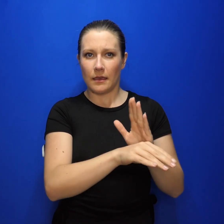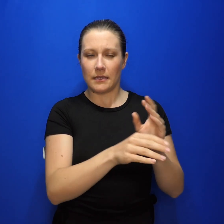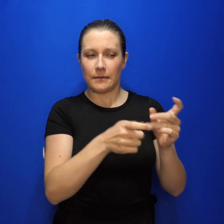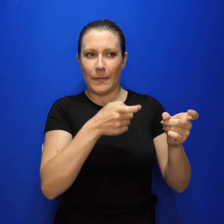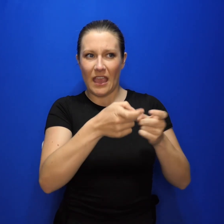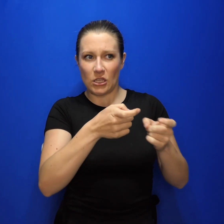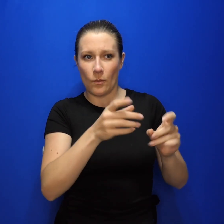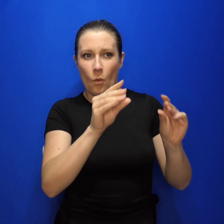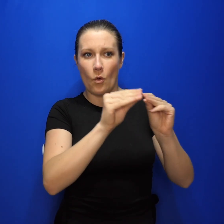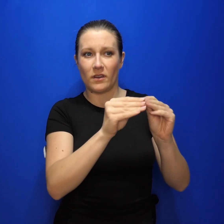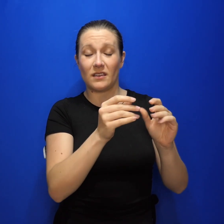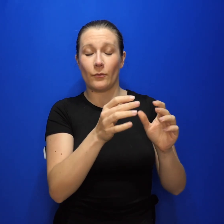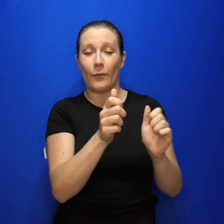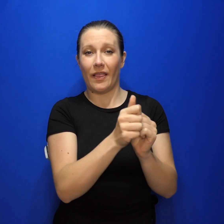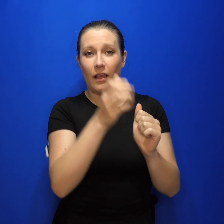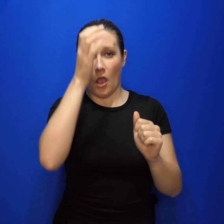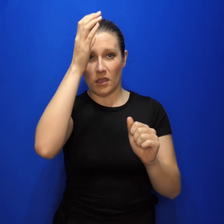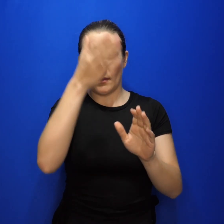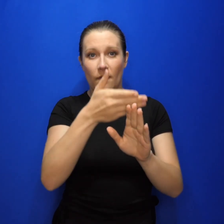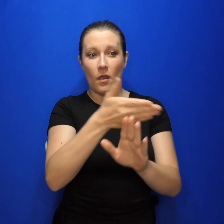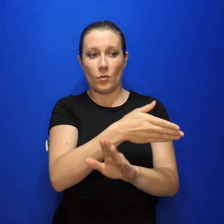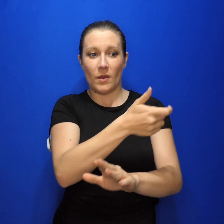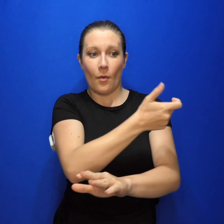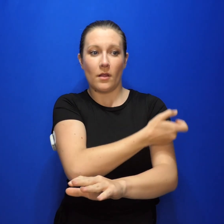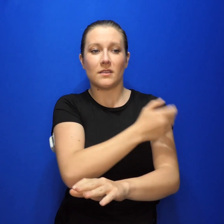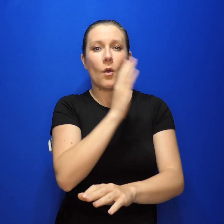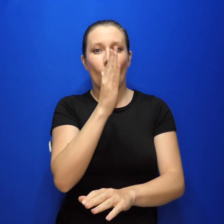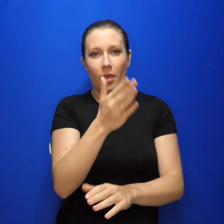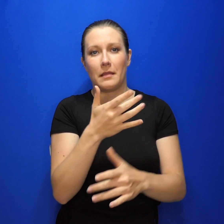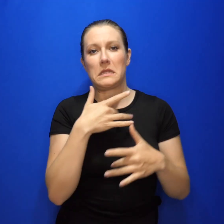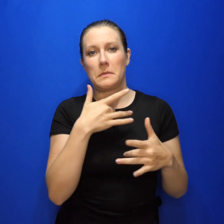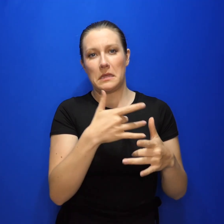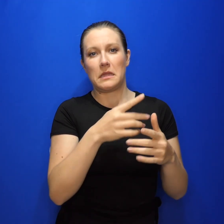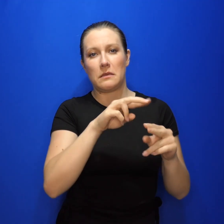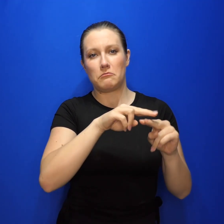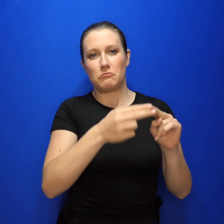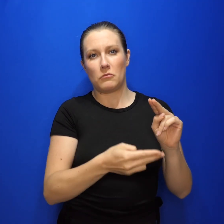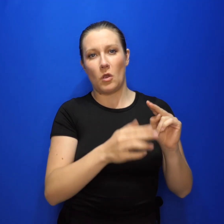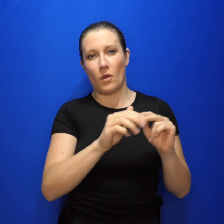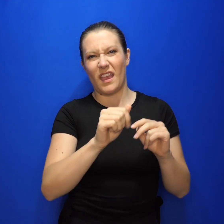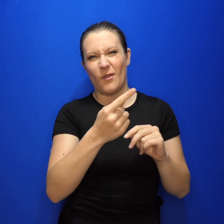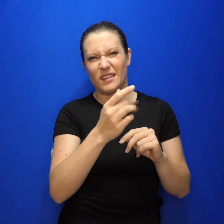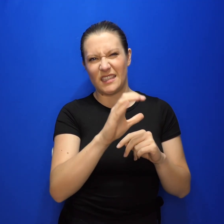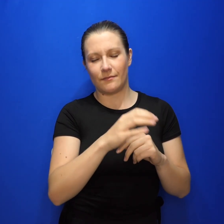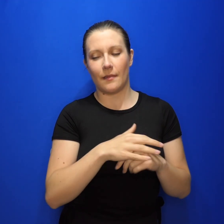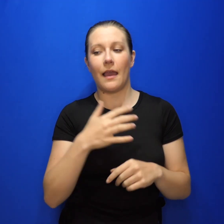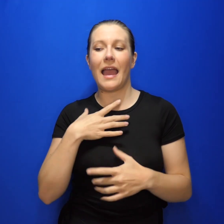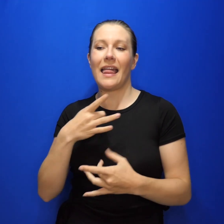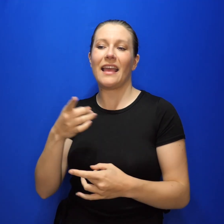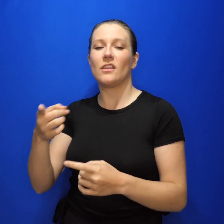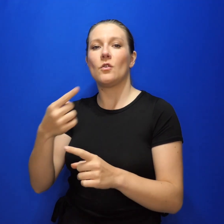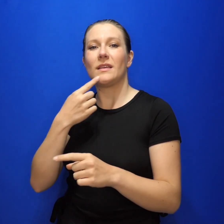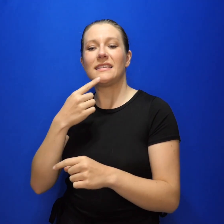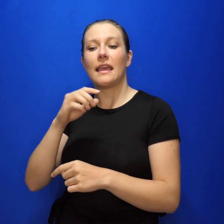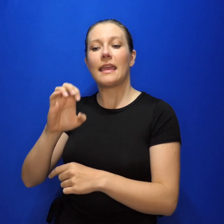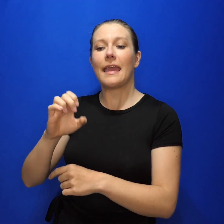of a pre-bolus, if you hadn't been doing any at all, will likely bring your A1C down. I like that you've been saying excursions